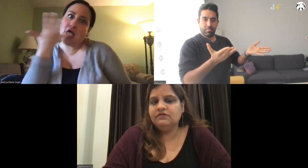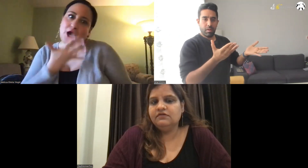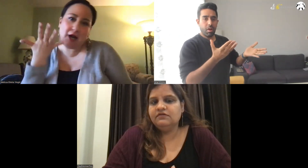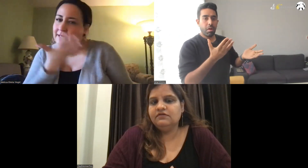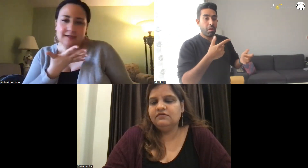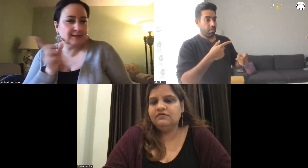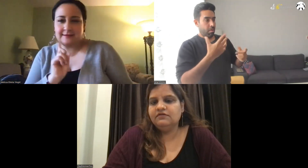people